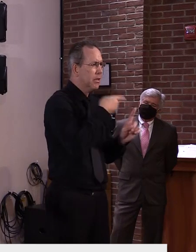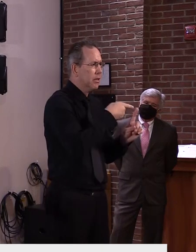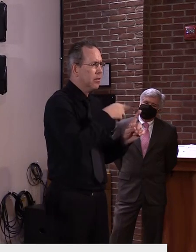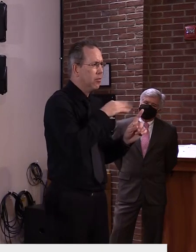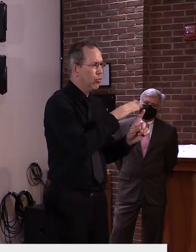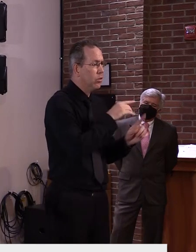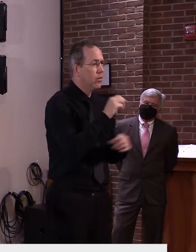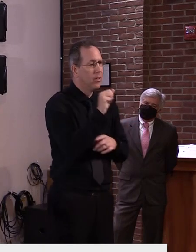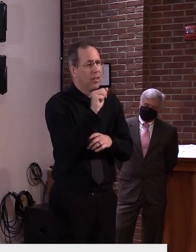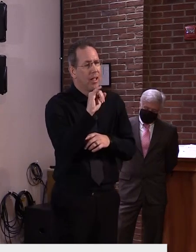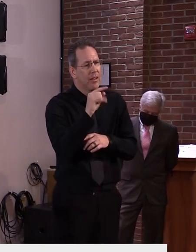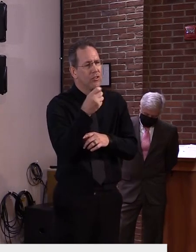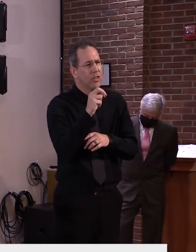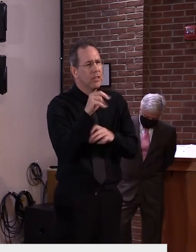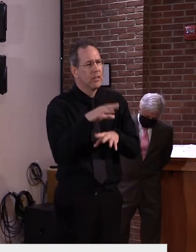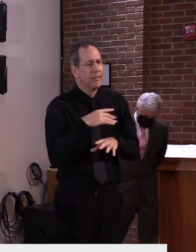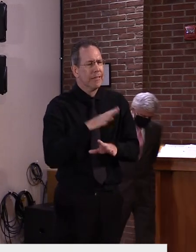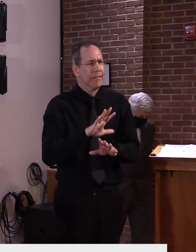Okay.